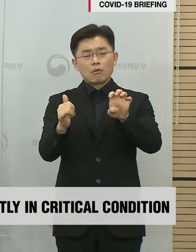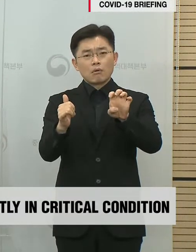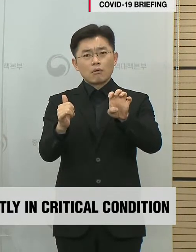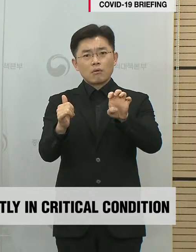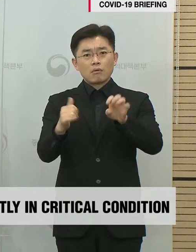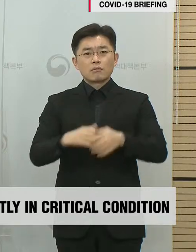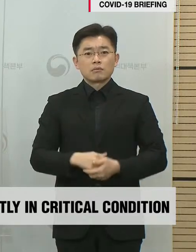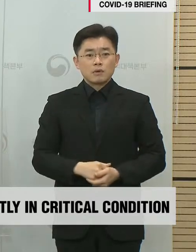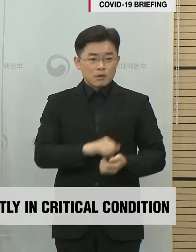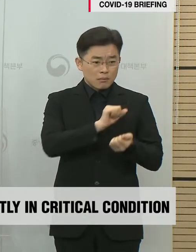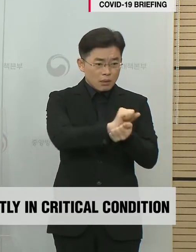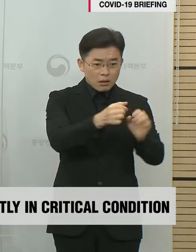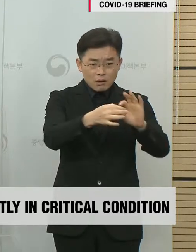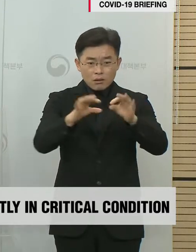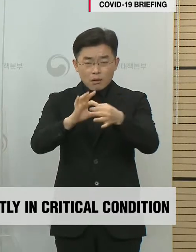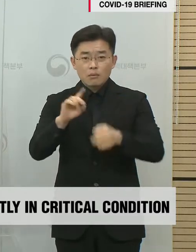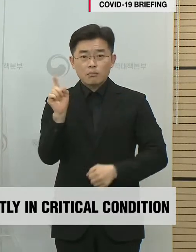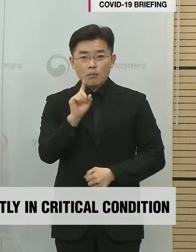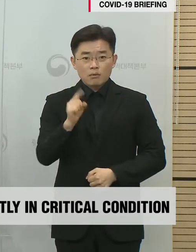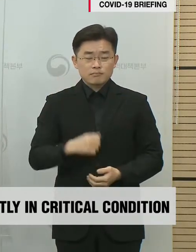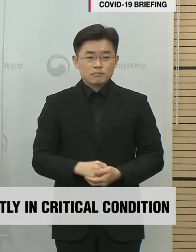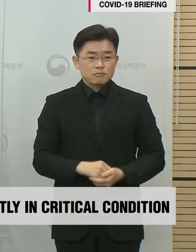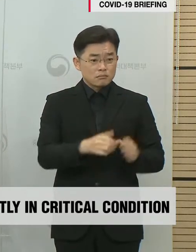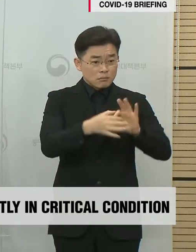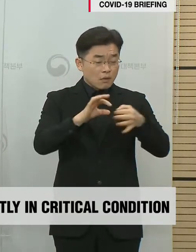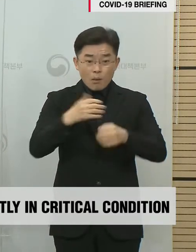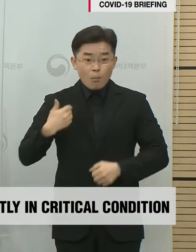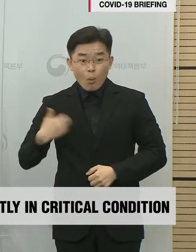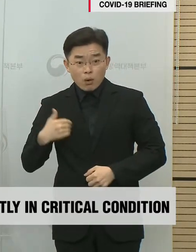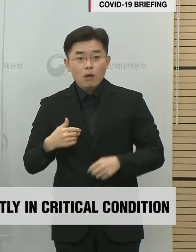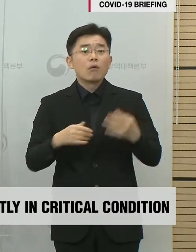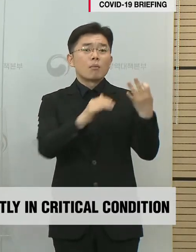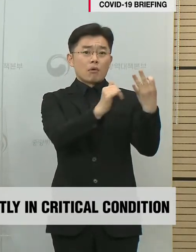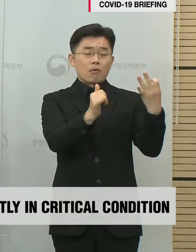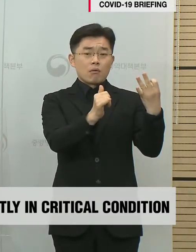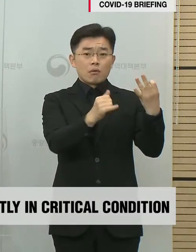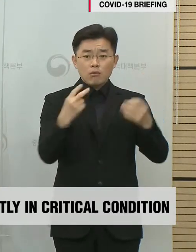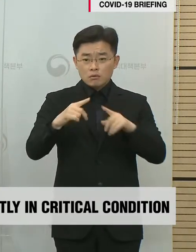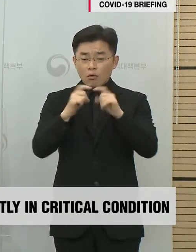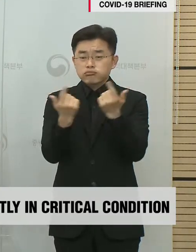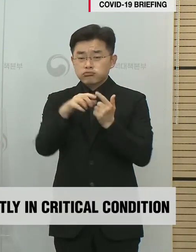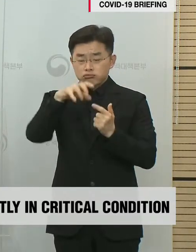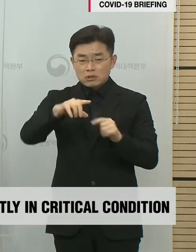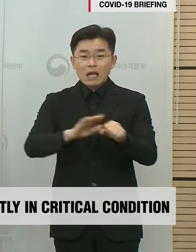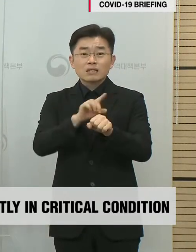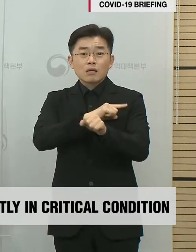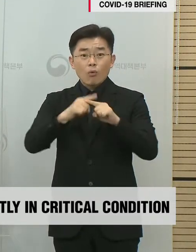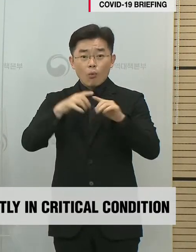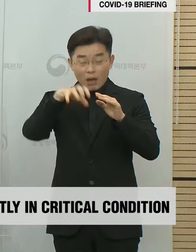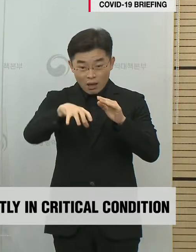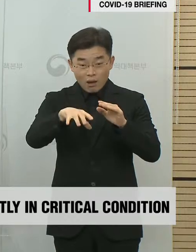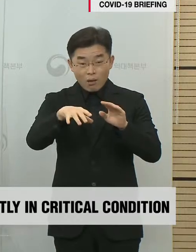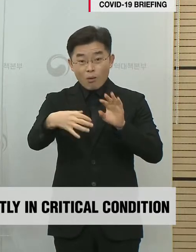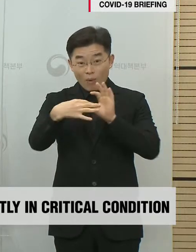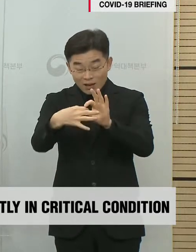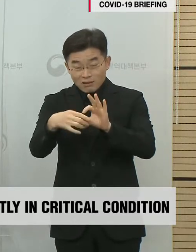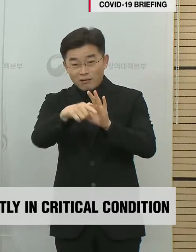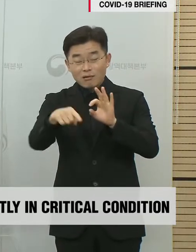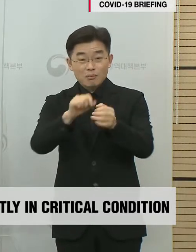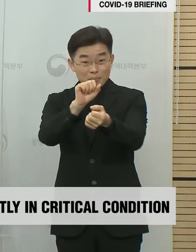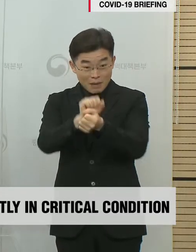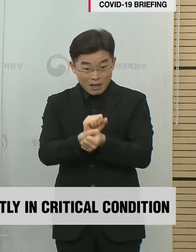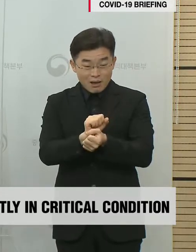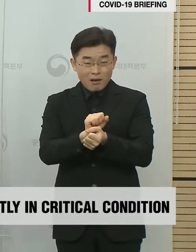1.5% for these 60s. And during the past few weeks, we have 40 fatalities, and